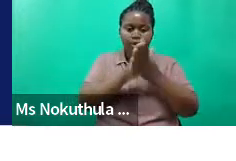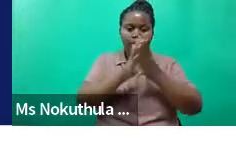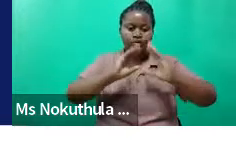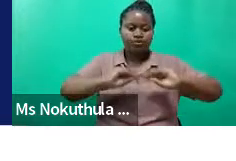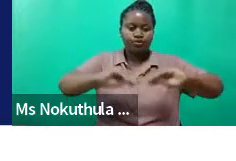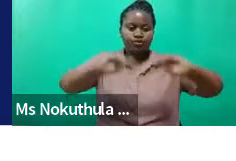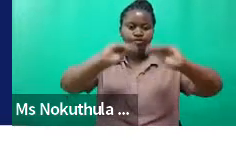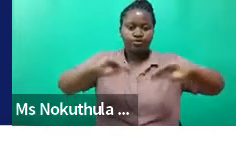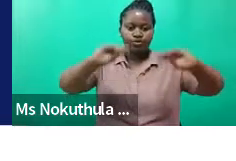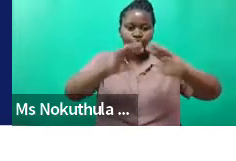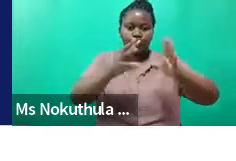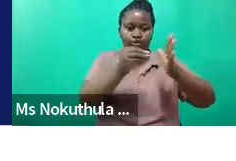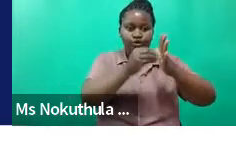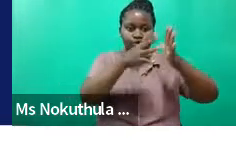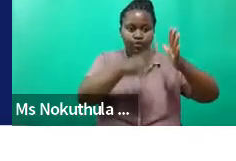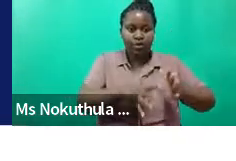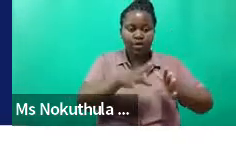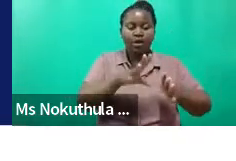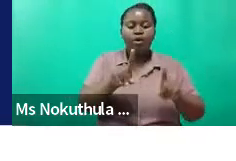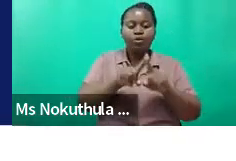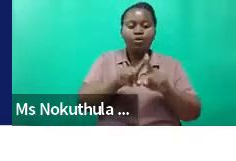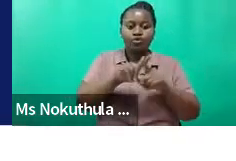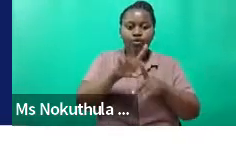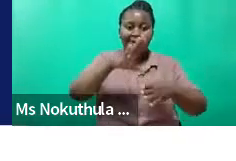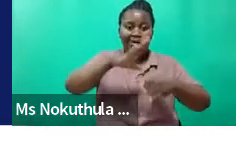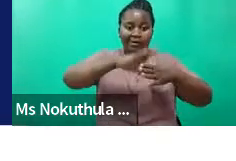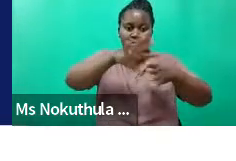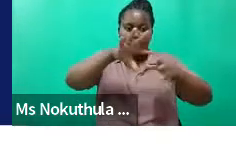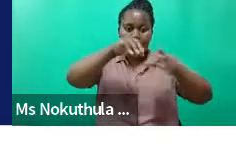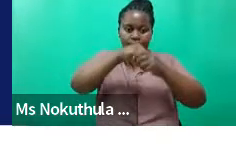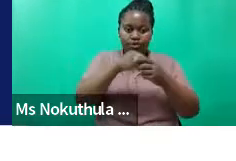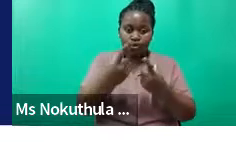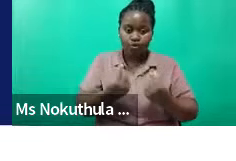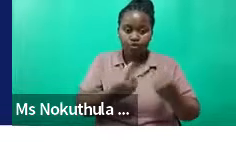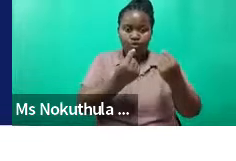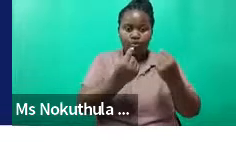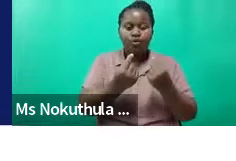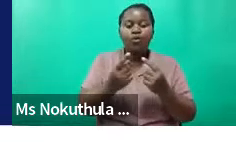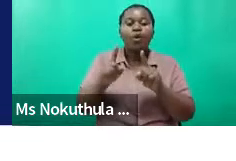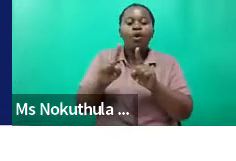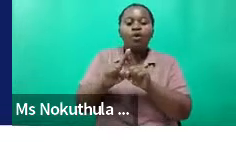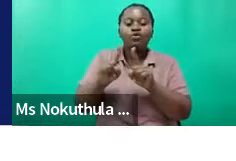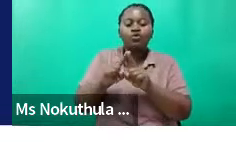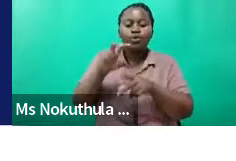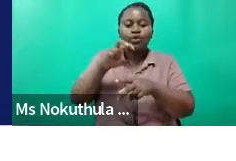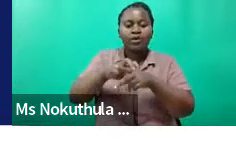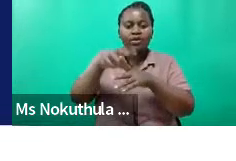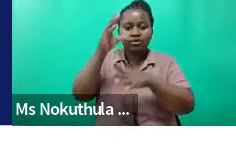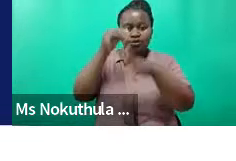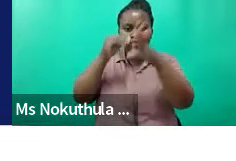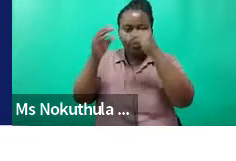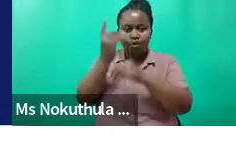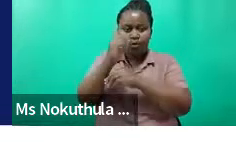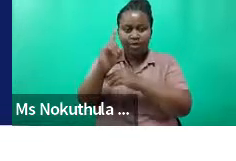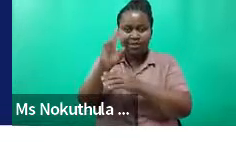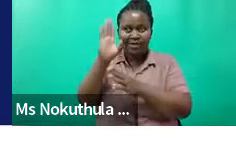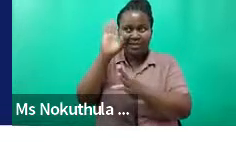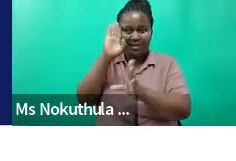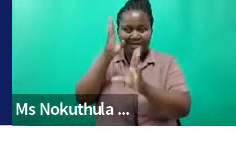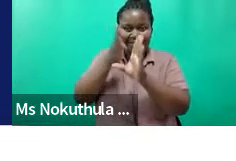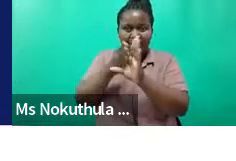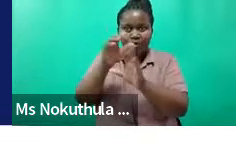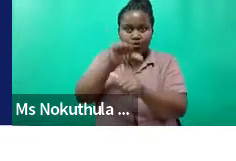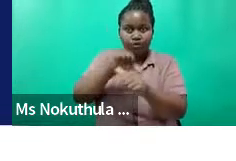what accommodations have been made. But at the same time, what we need to learn about the psychosocial experiences of the student and